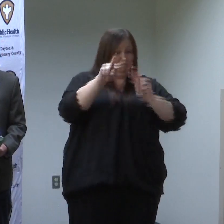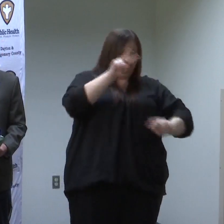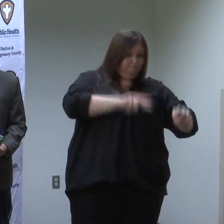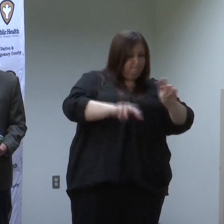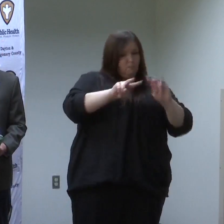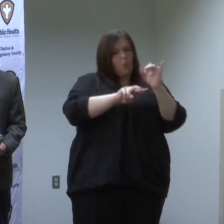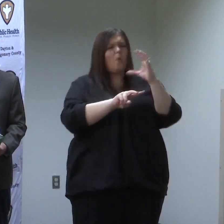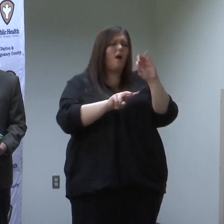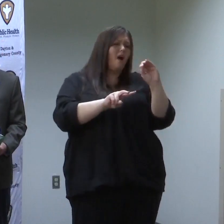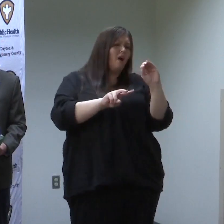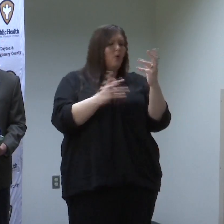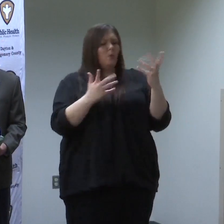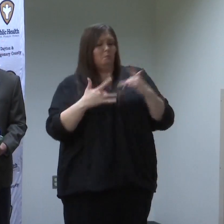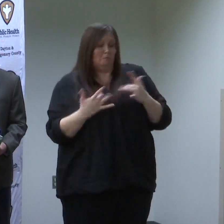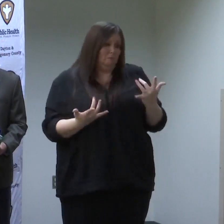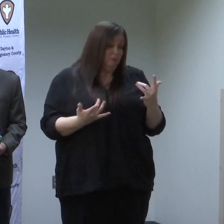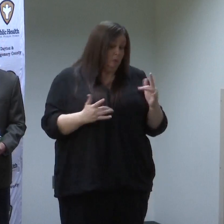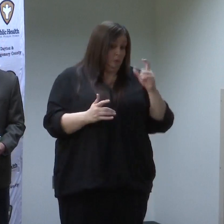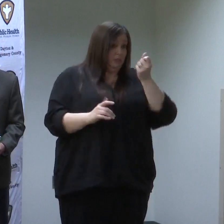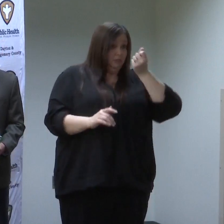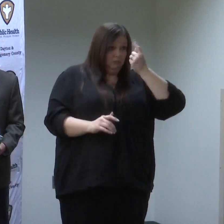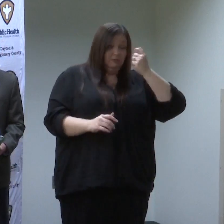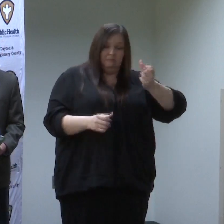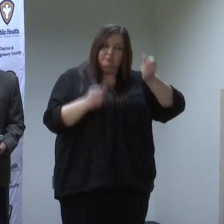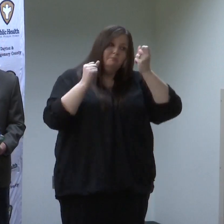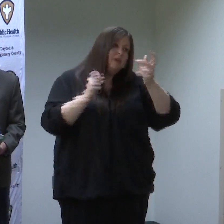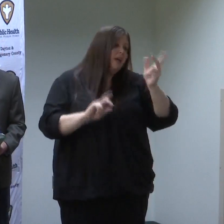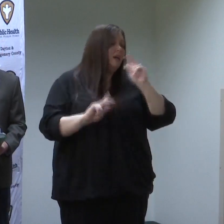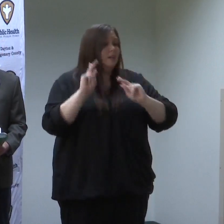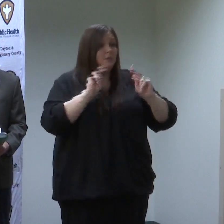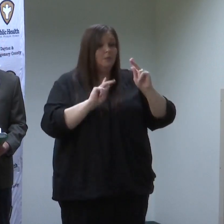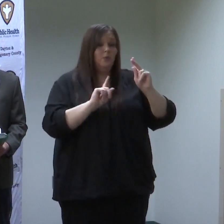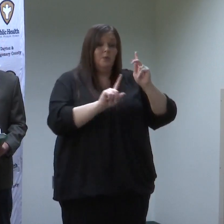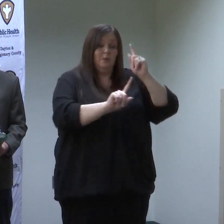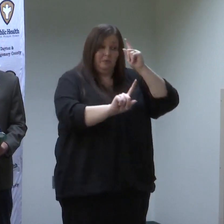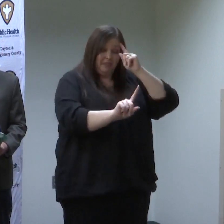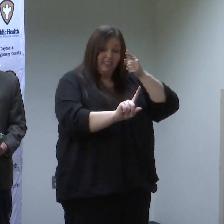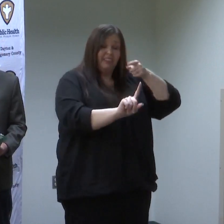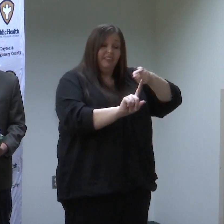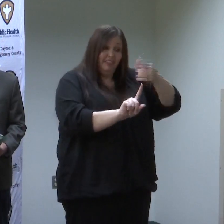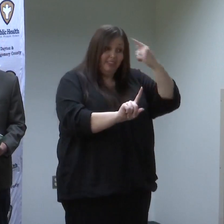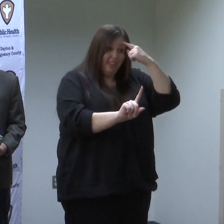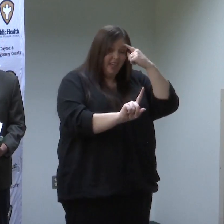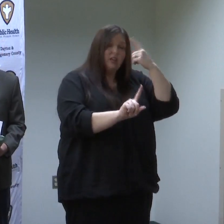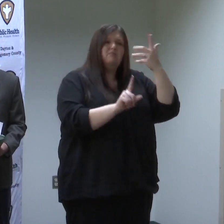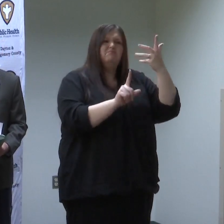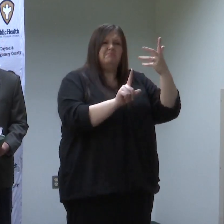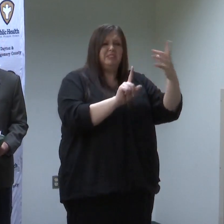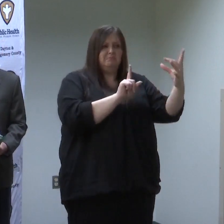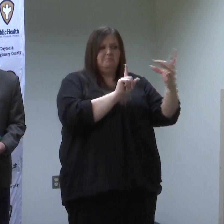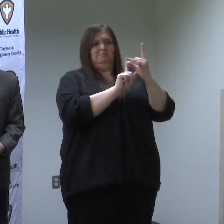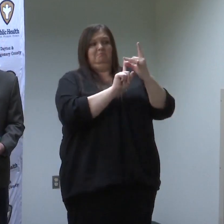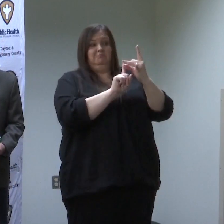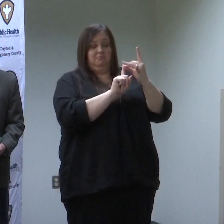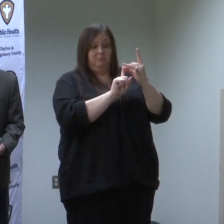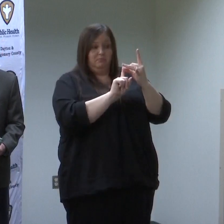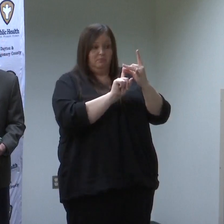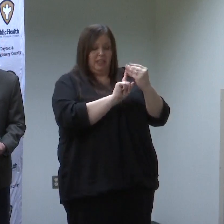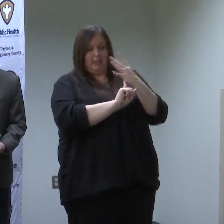state of Ohio, we recognize that there are a number of people who believe that they have either been exposed to the novel